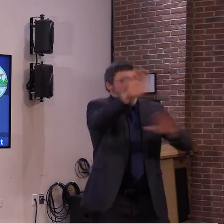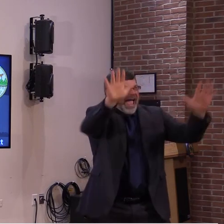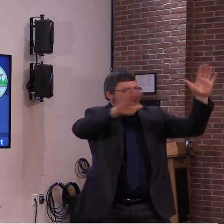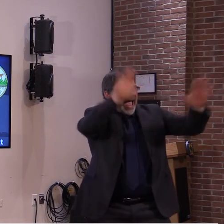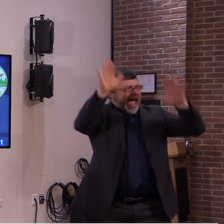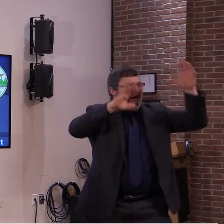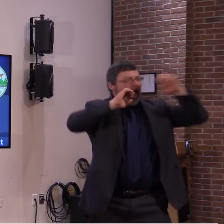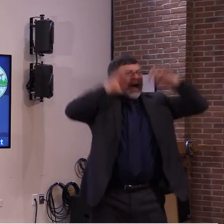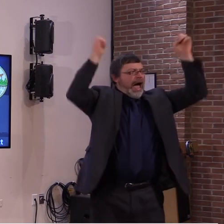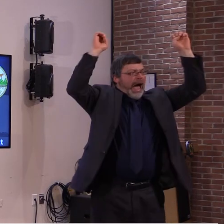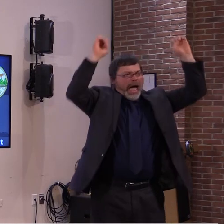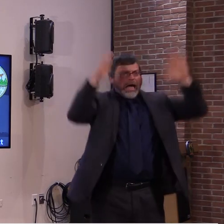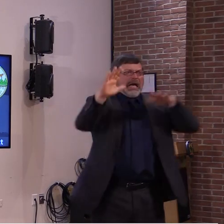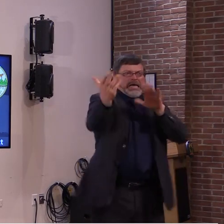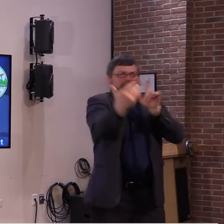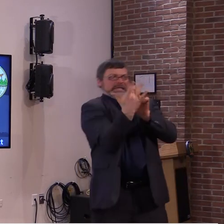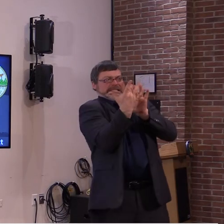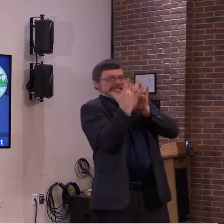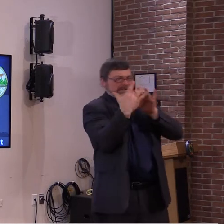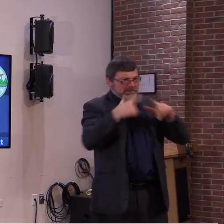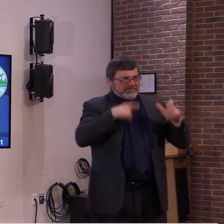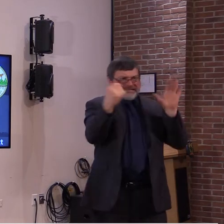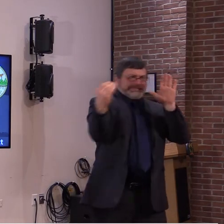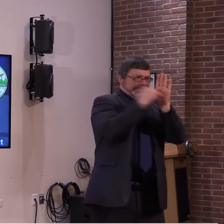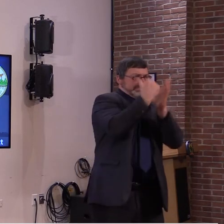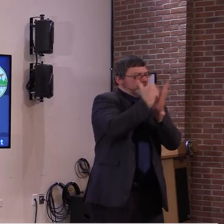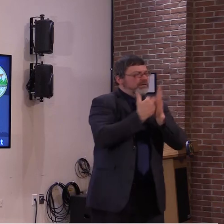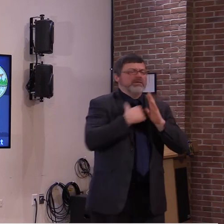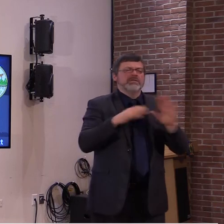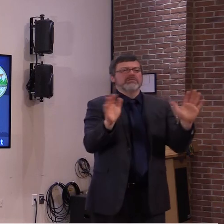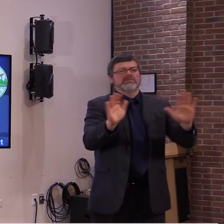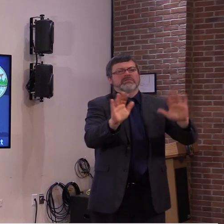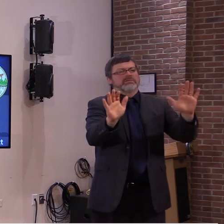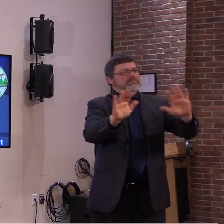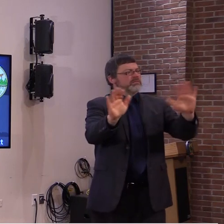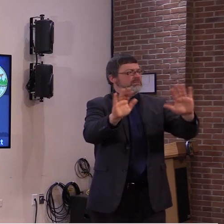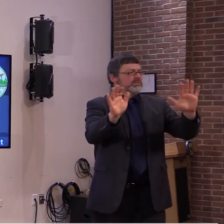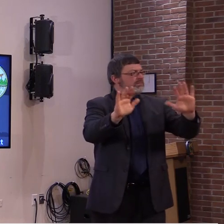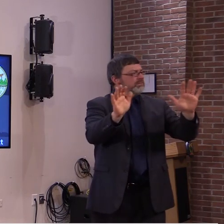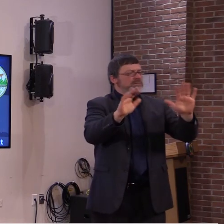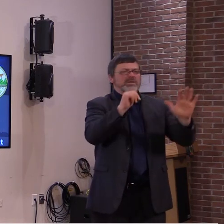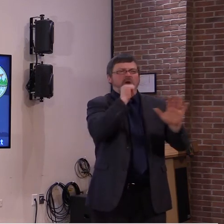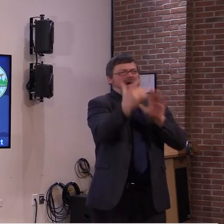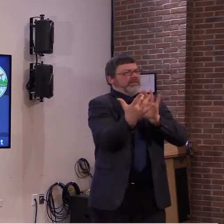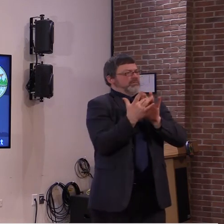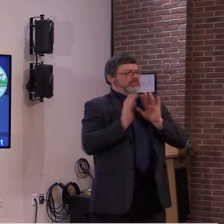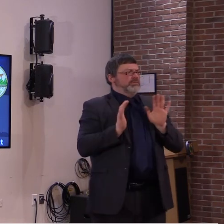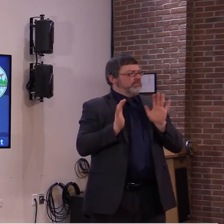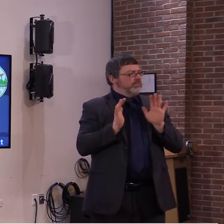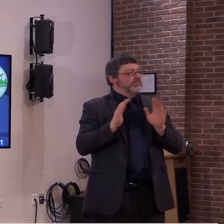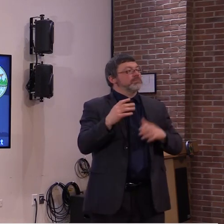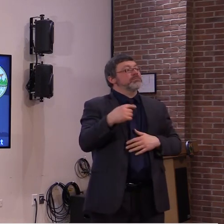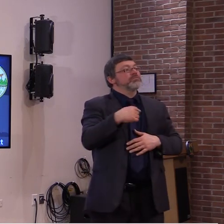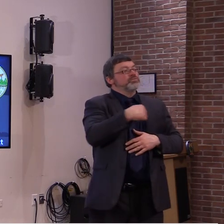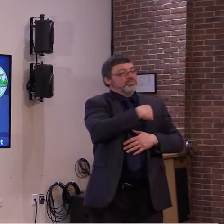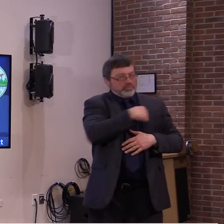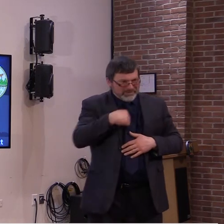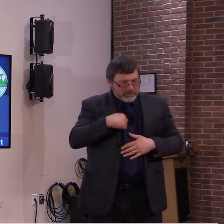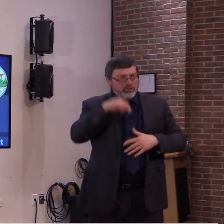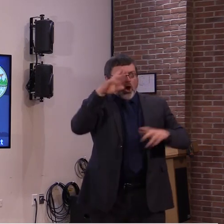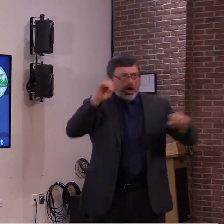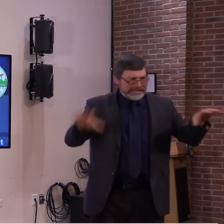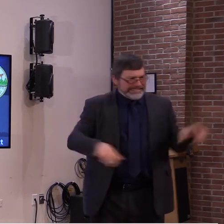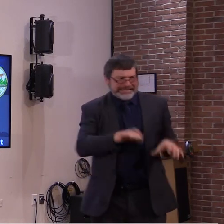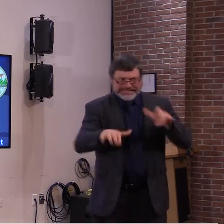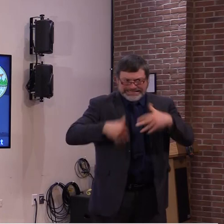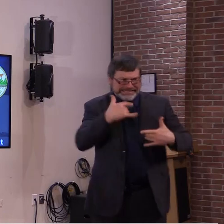know that experts on the advisory committee, public health and government leaders are doing their utmost to take all the